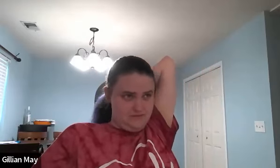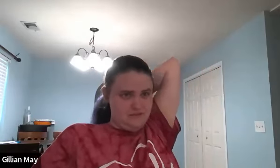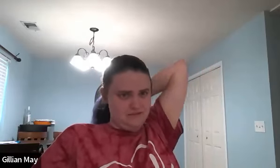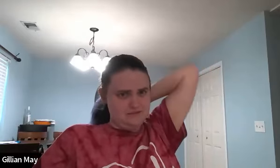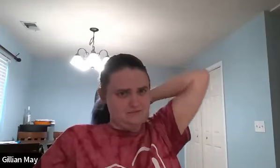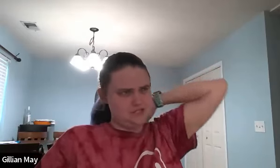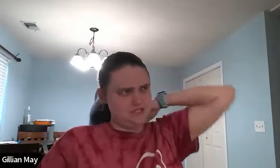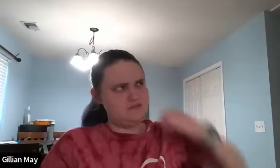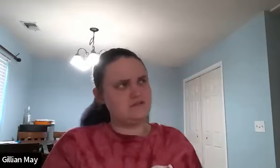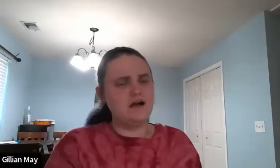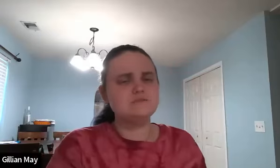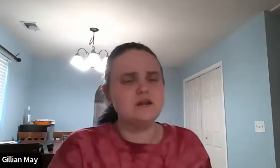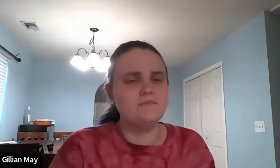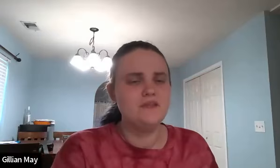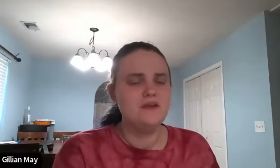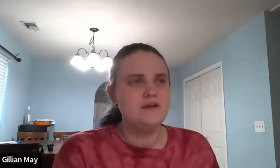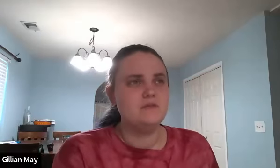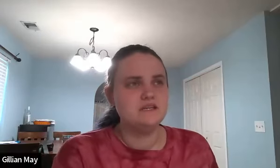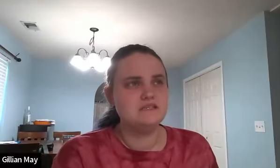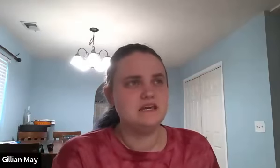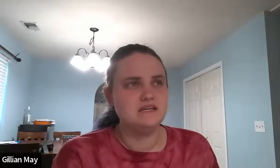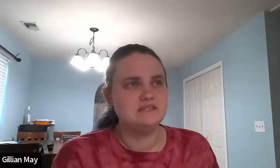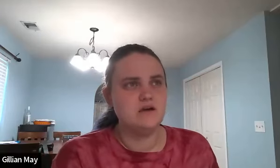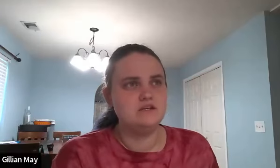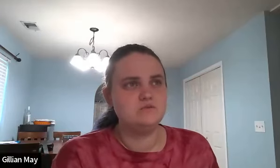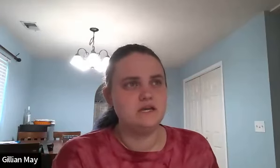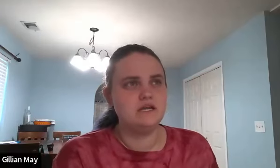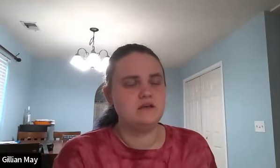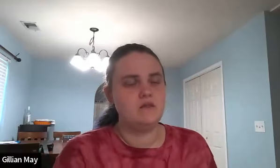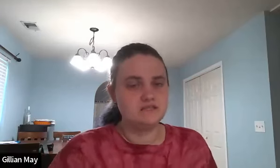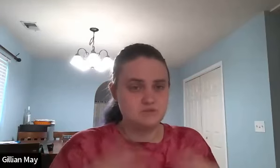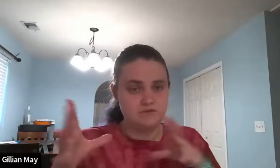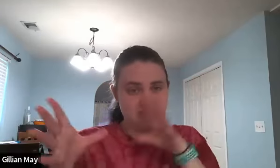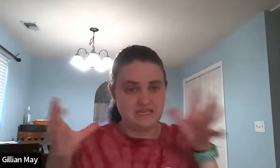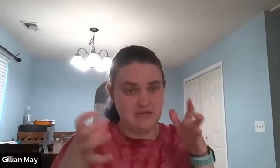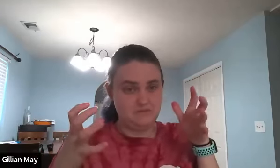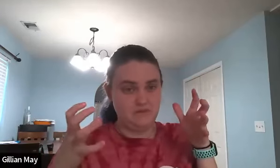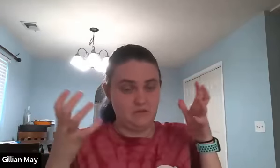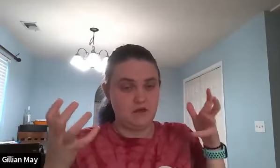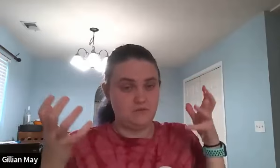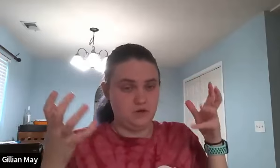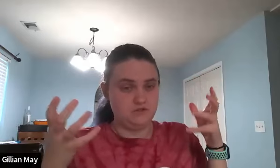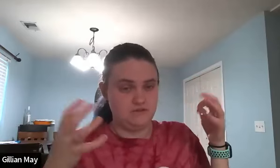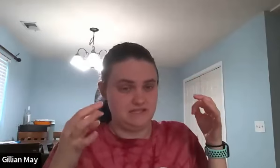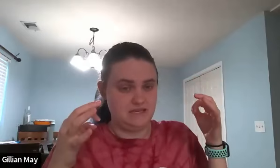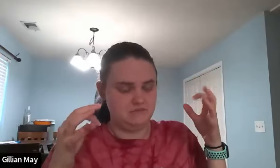said this much yet this class, but the biggest thing in ASL is when a lot of signs will have the same, like a lot of words will have the same, not